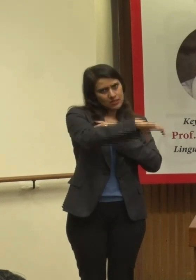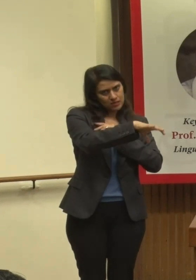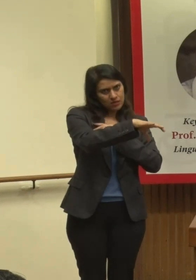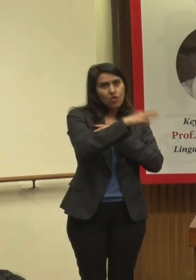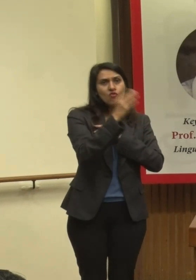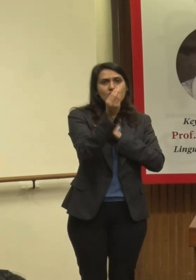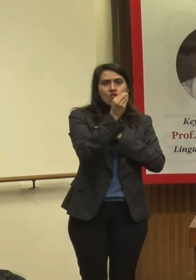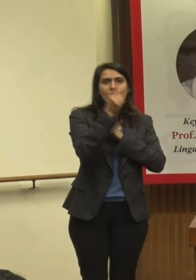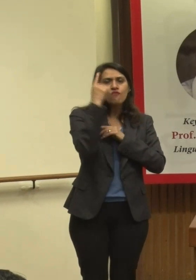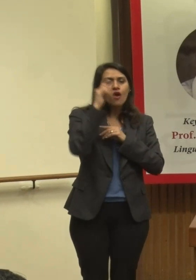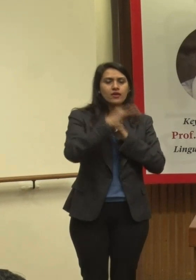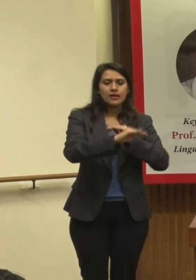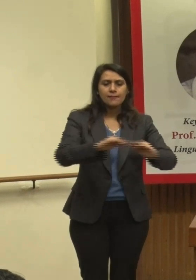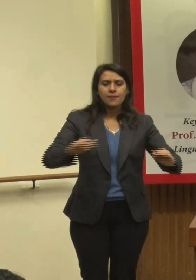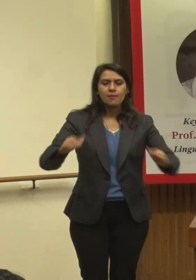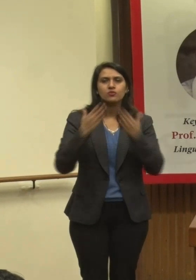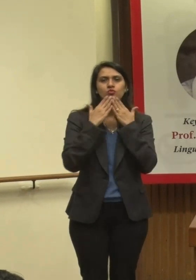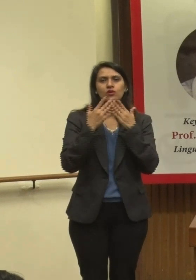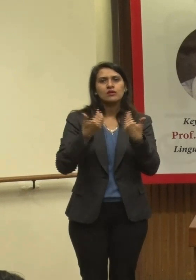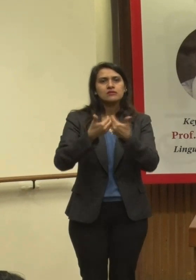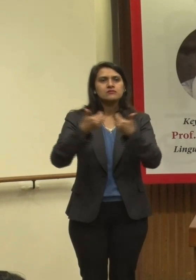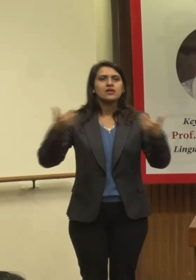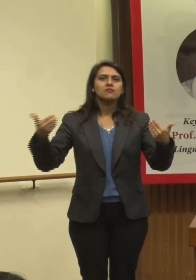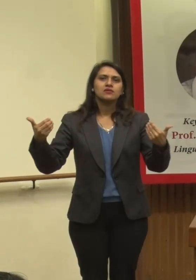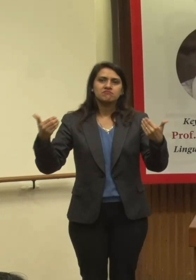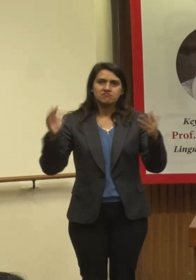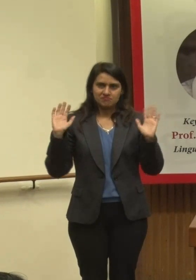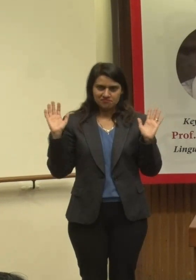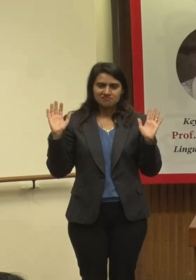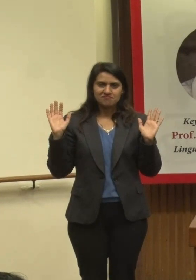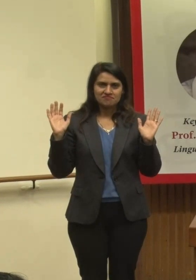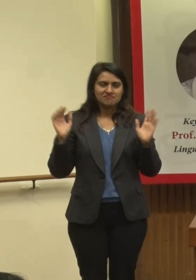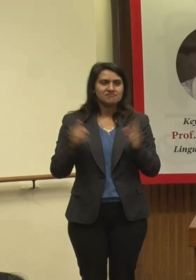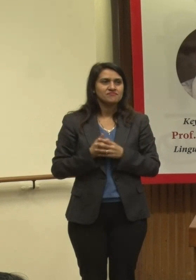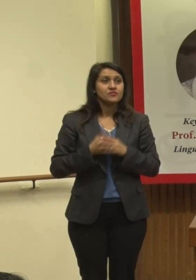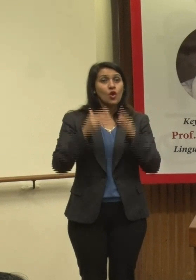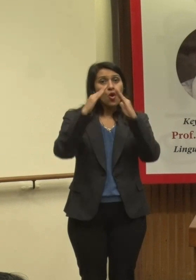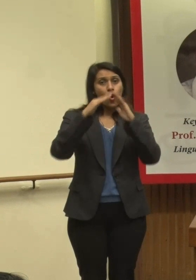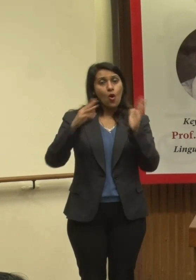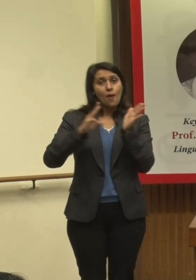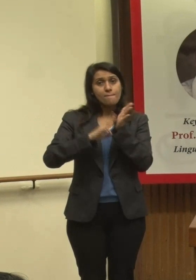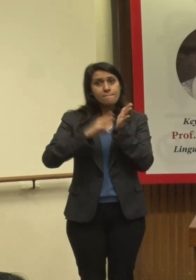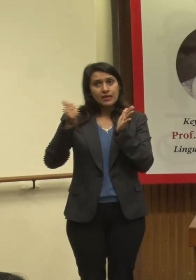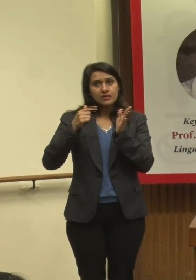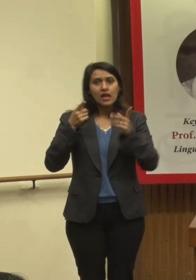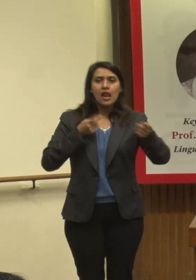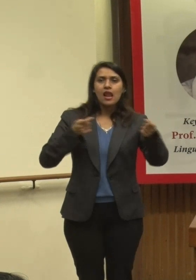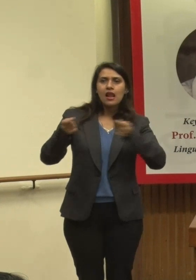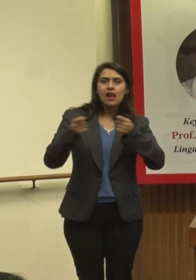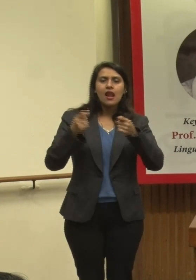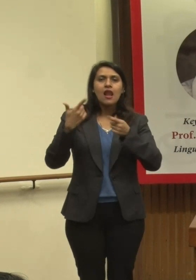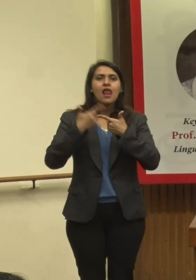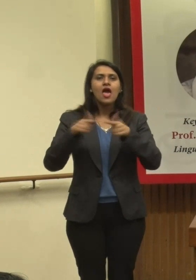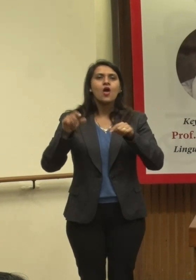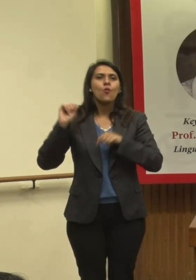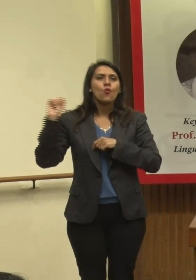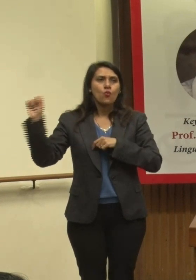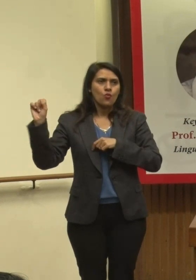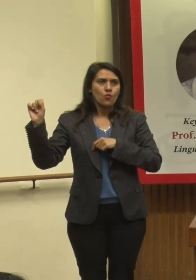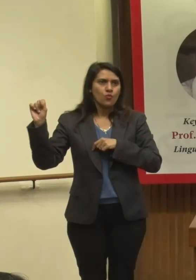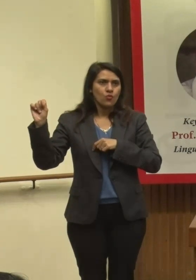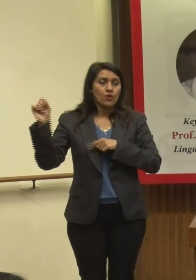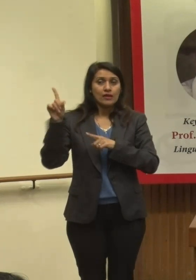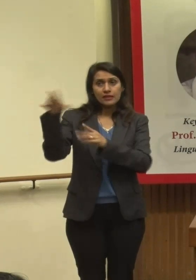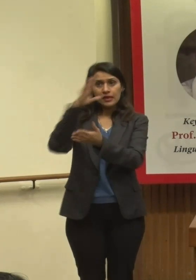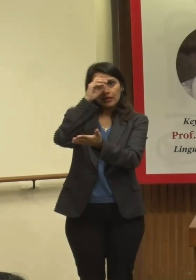as primary education, which is so Home Ministry manages our languages, and the Home Ministry